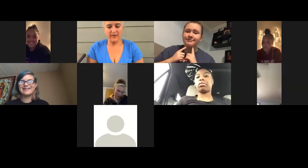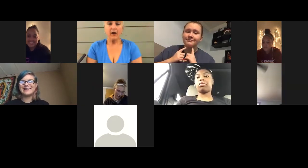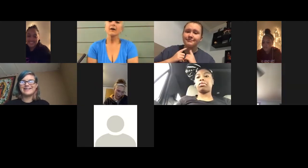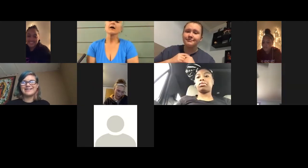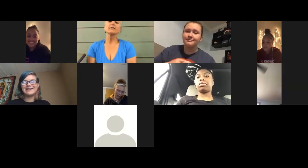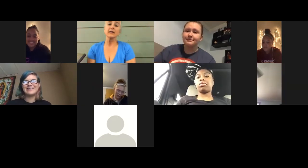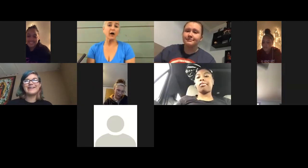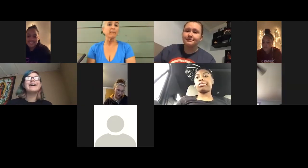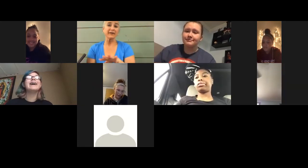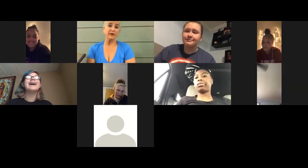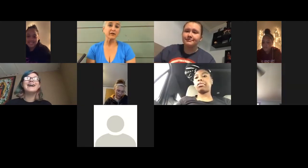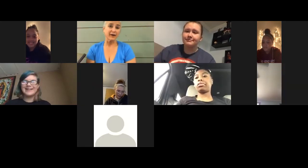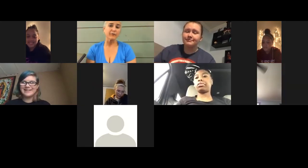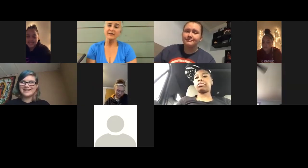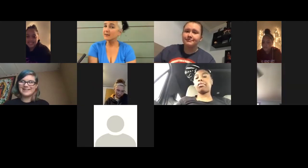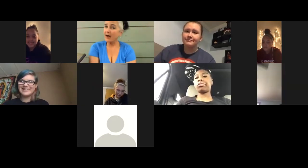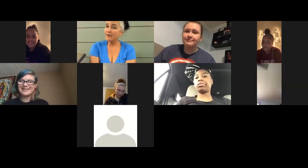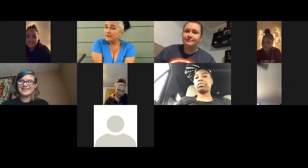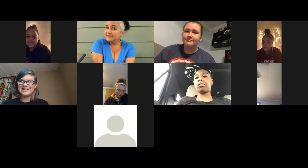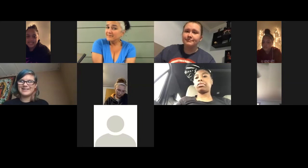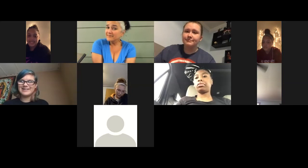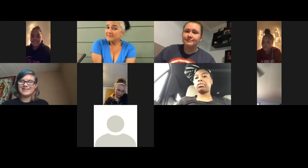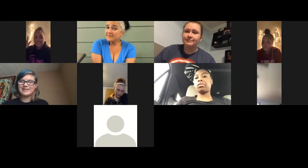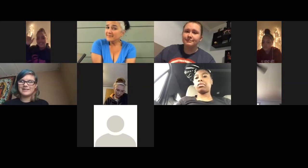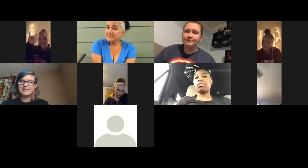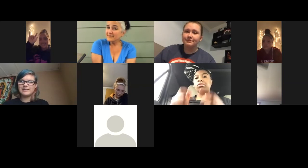there you go. Y'all better know love. What's love?